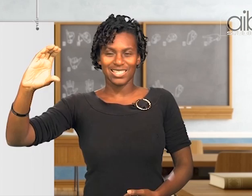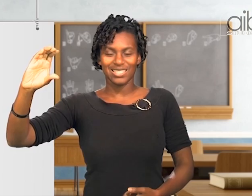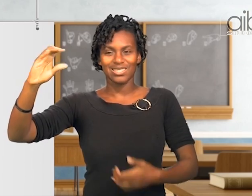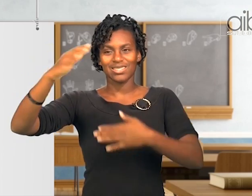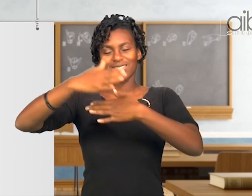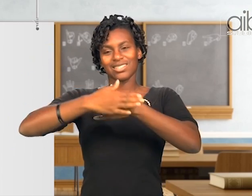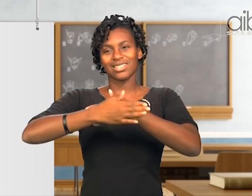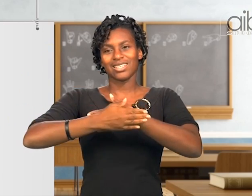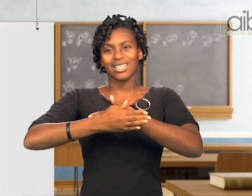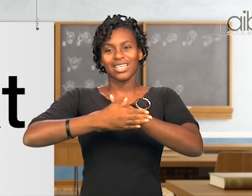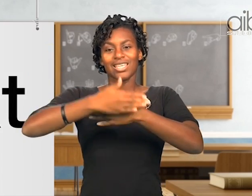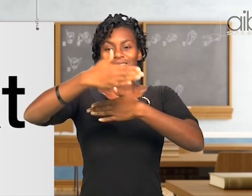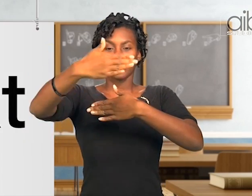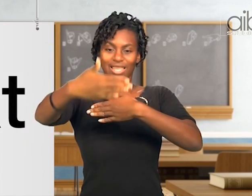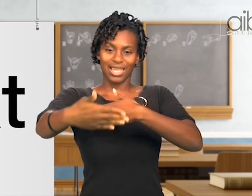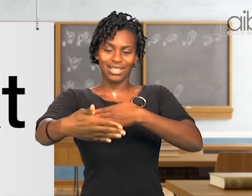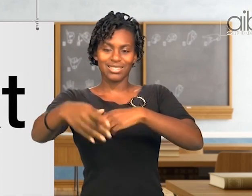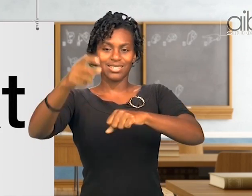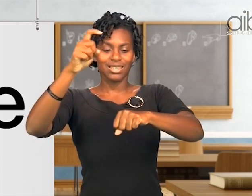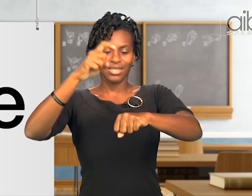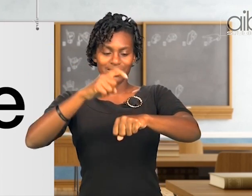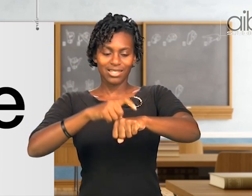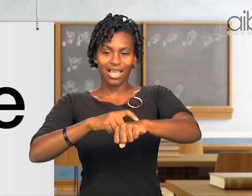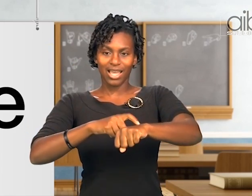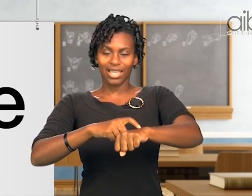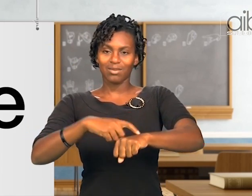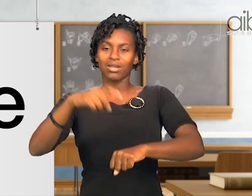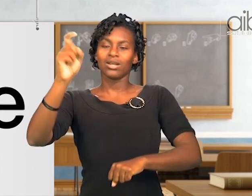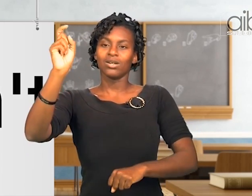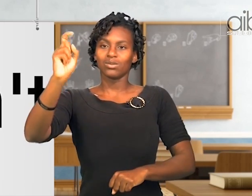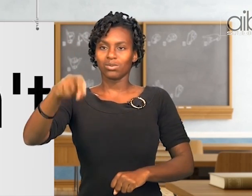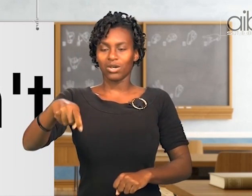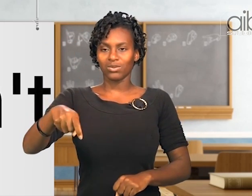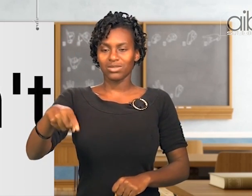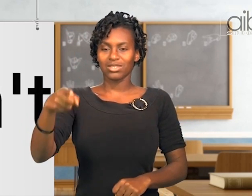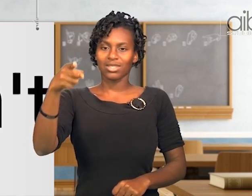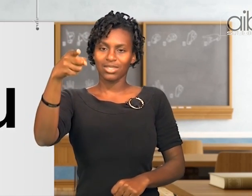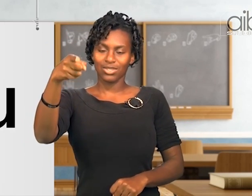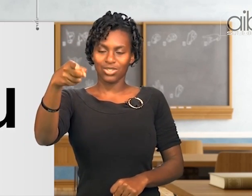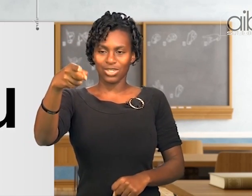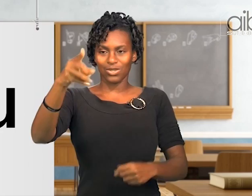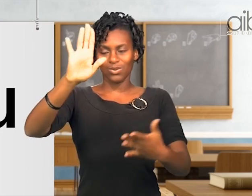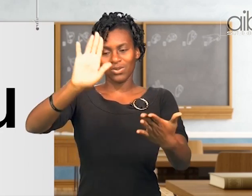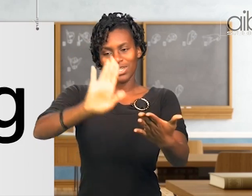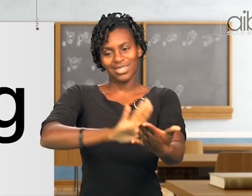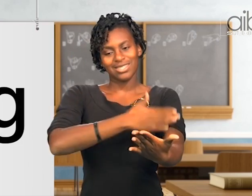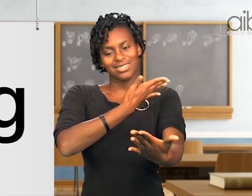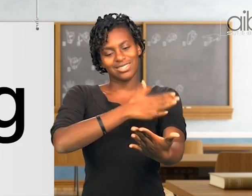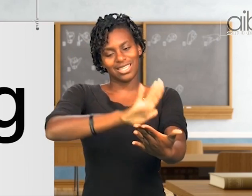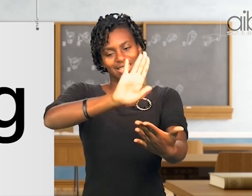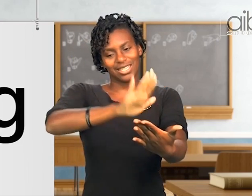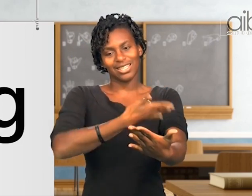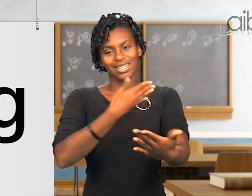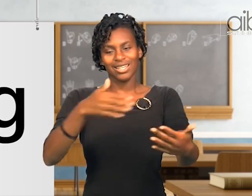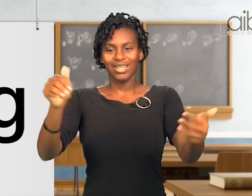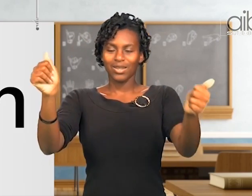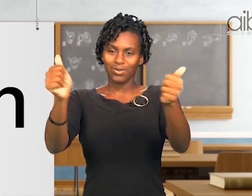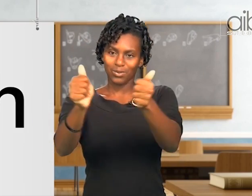ABCs. Next time won't you sing